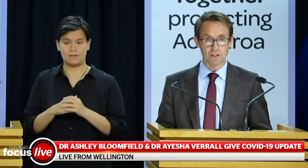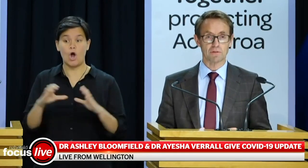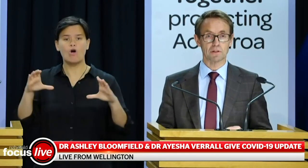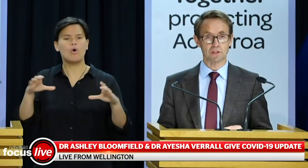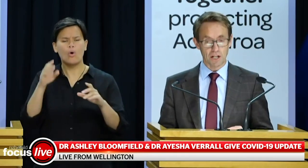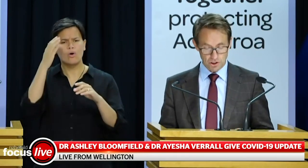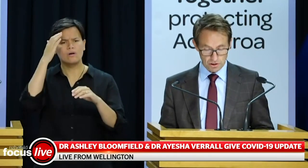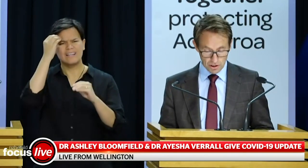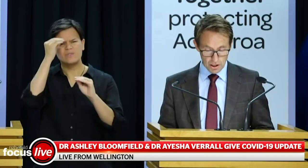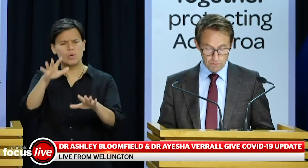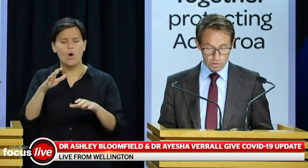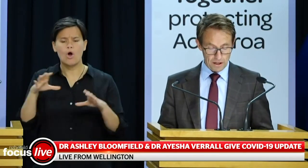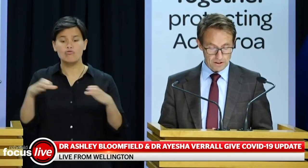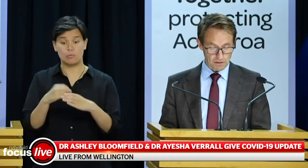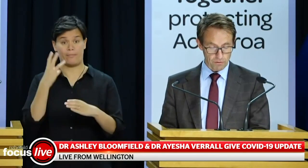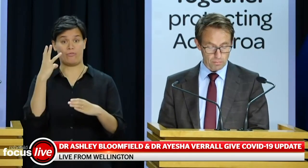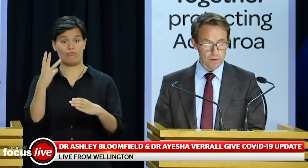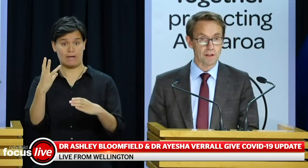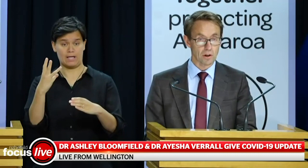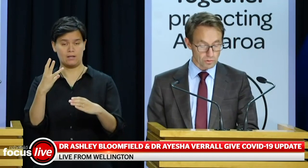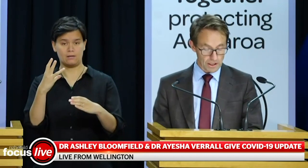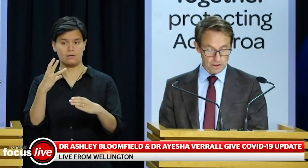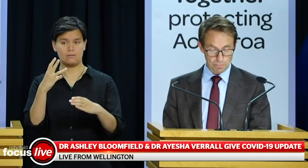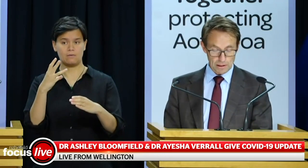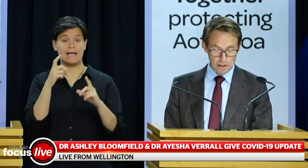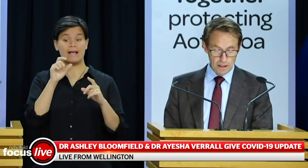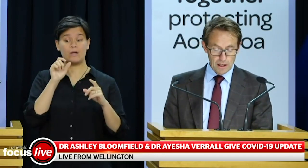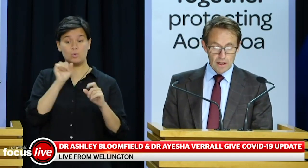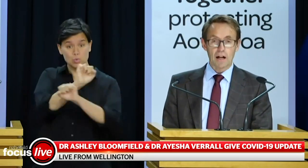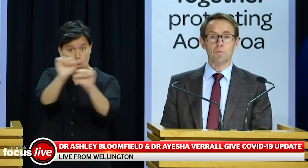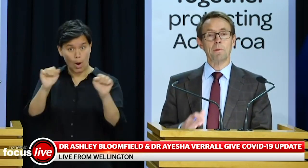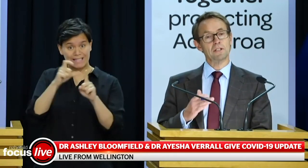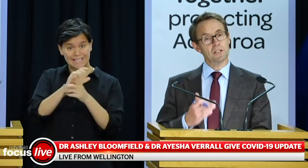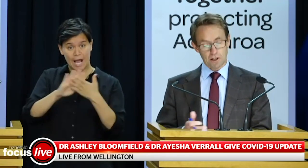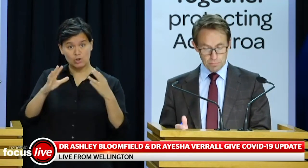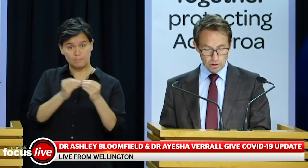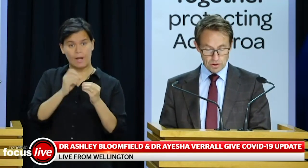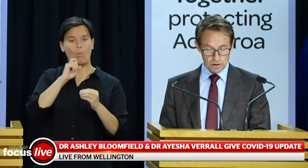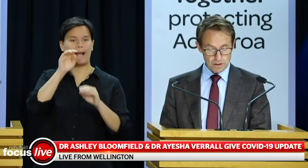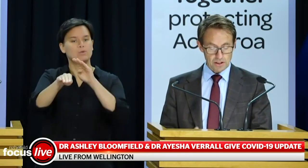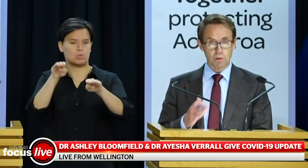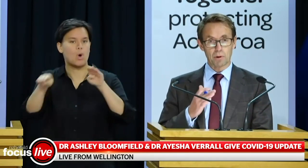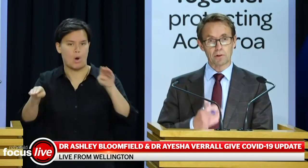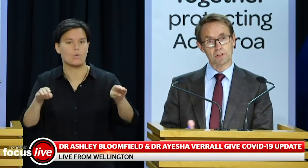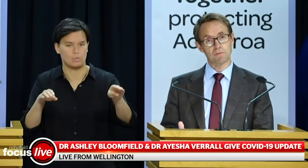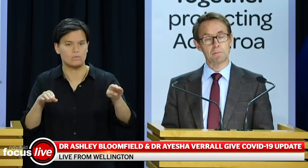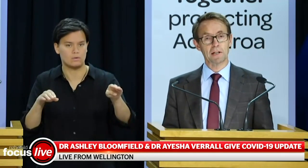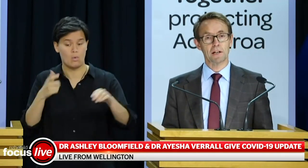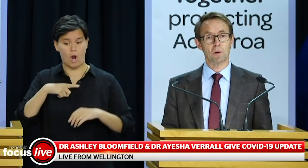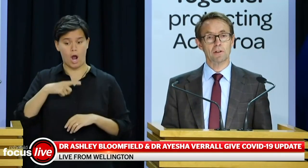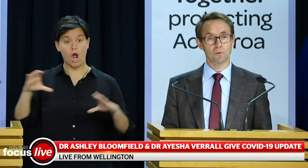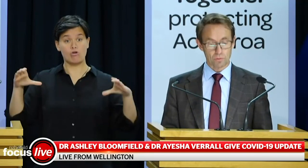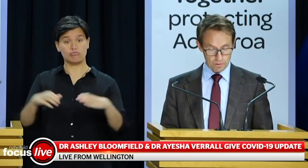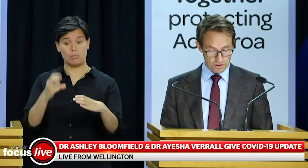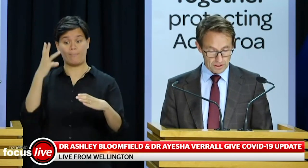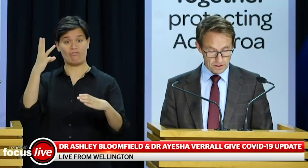expect to receive an invitation for a vaccine from their local DHB. There will be a staggered approach to this as we progressively make